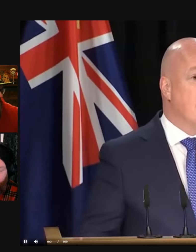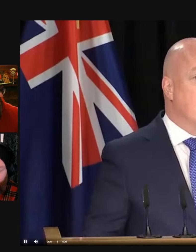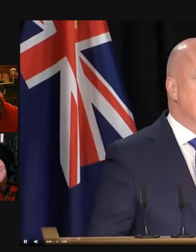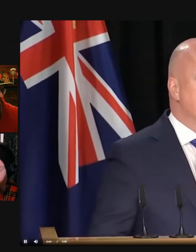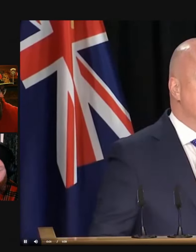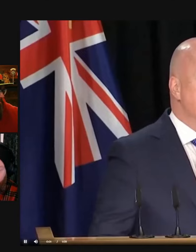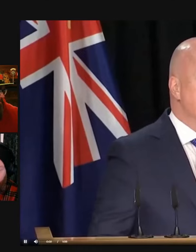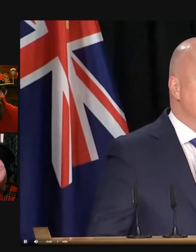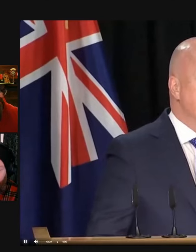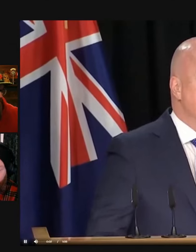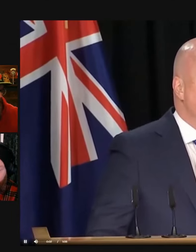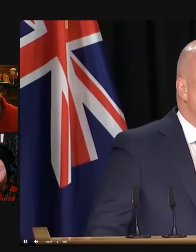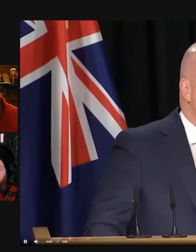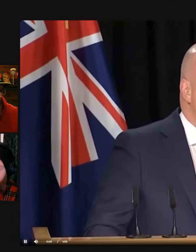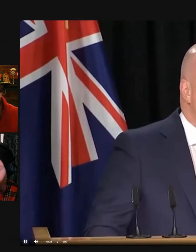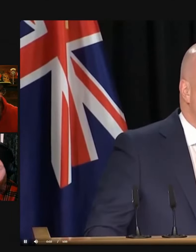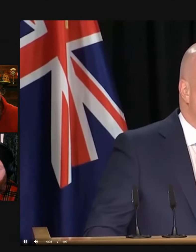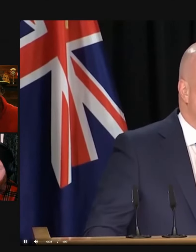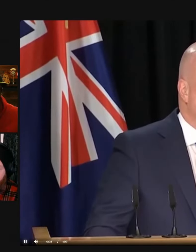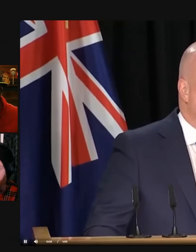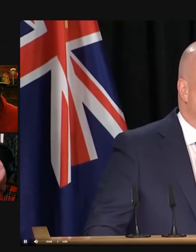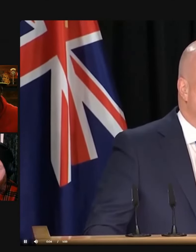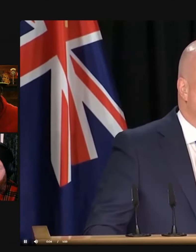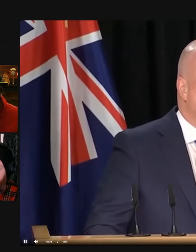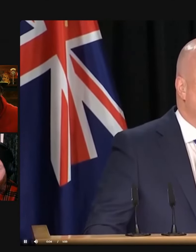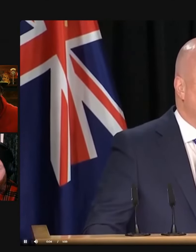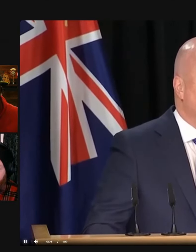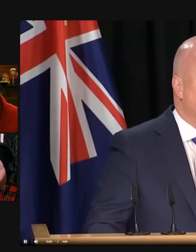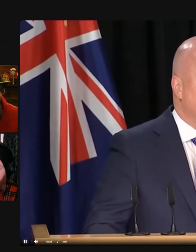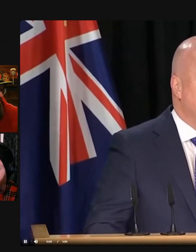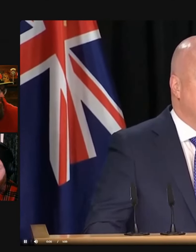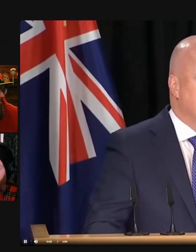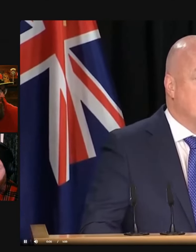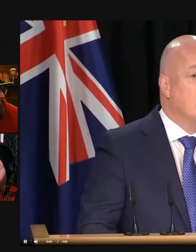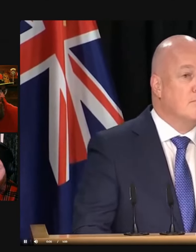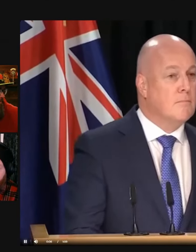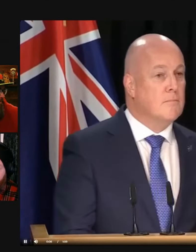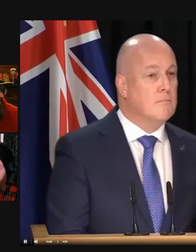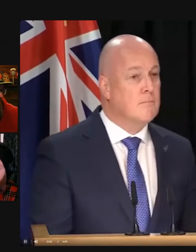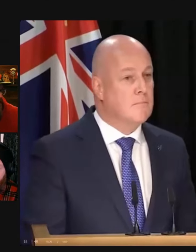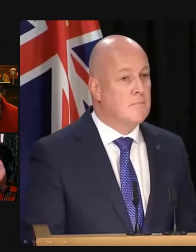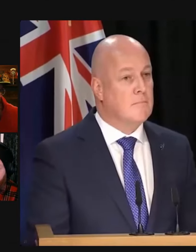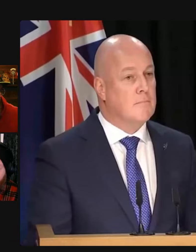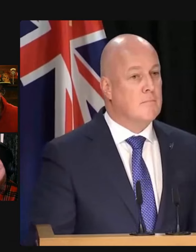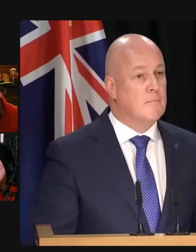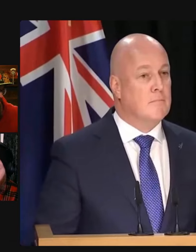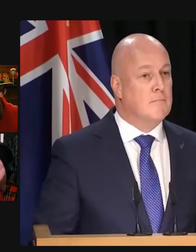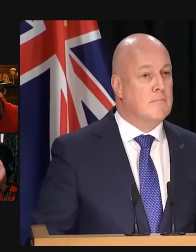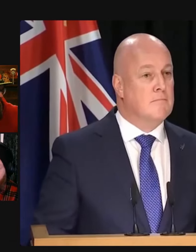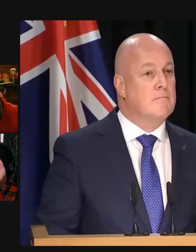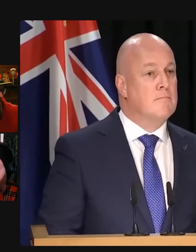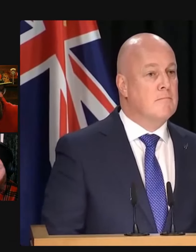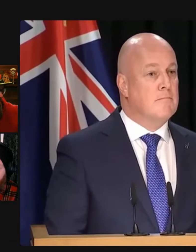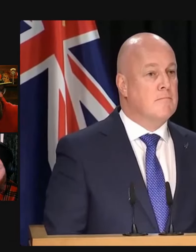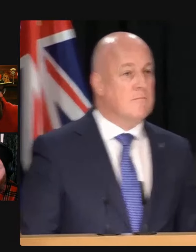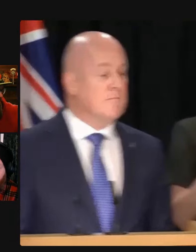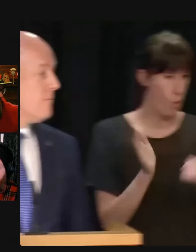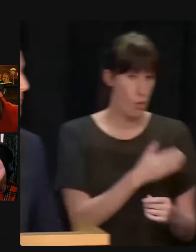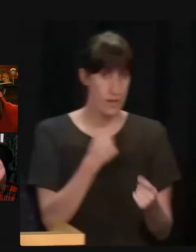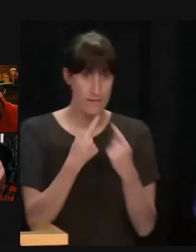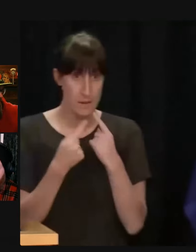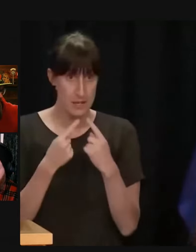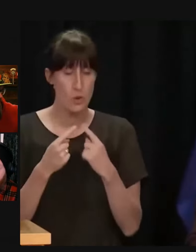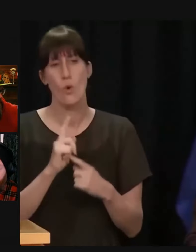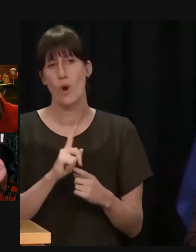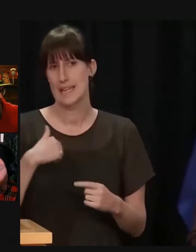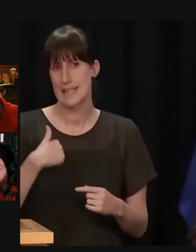on the ferries, sorry, have ministers got all of the advice that they that you need, or are you still waiting on further advice? Have you got everything you need? We're